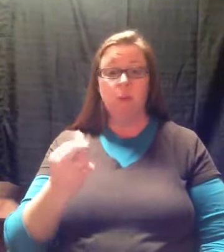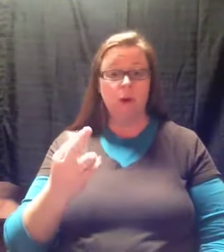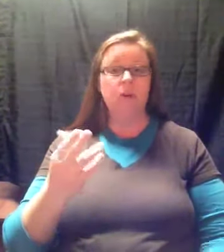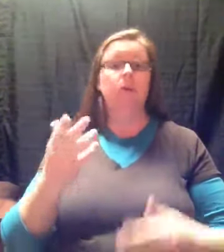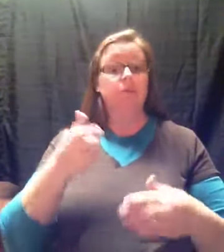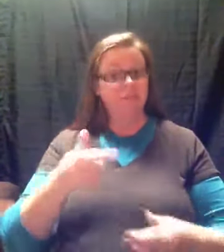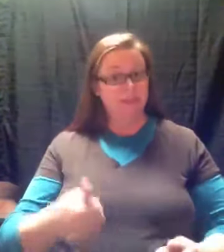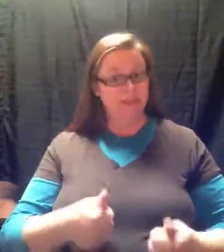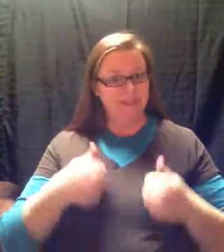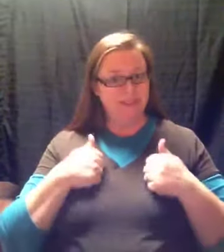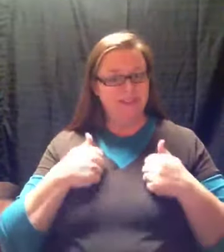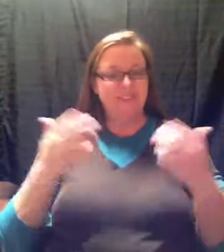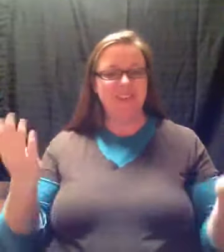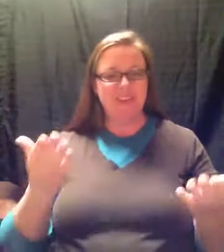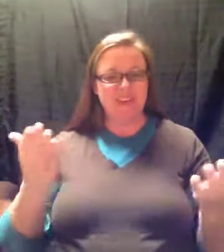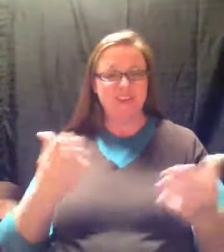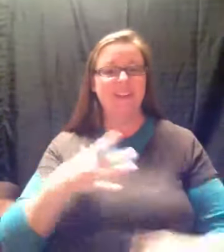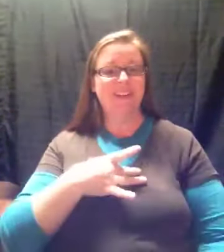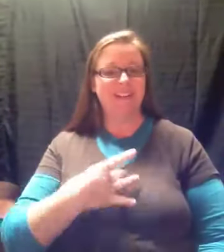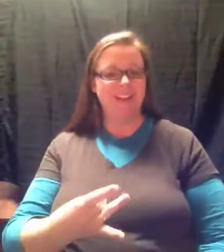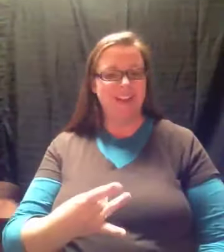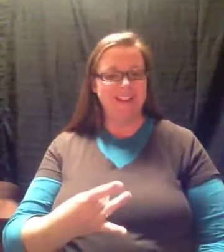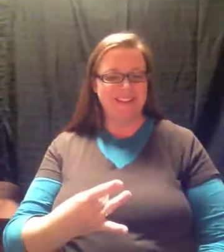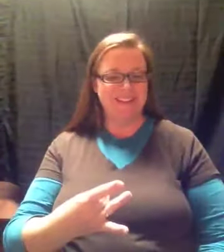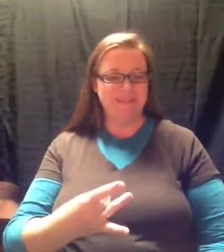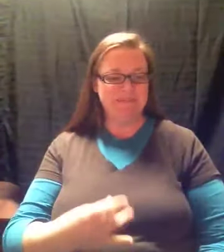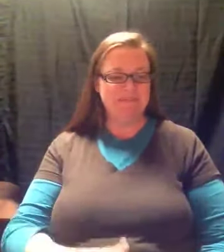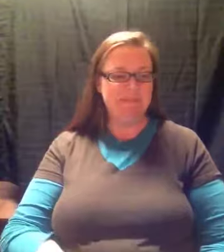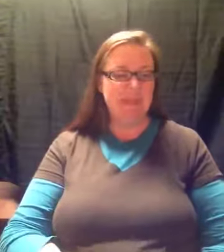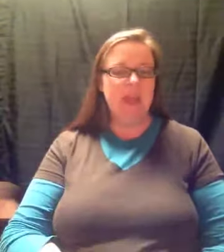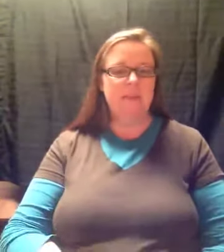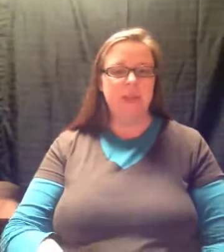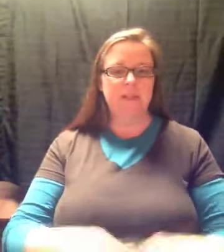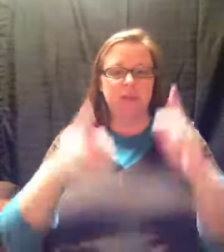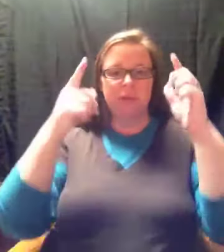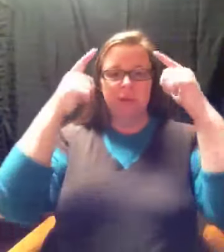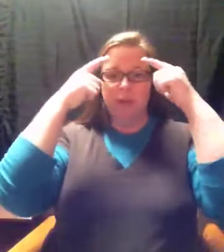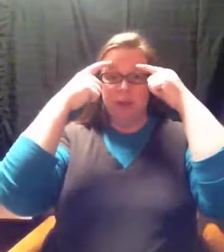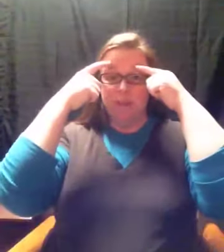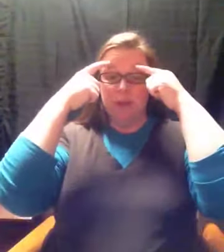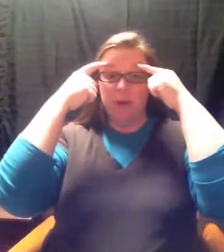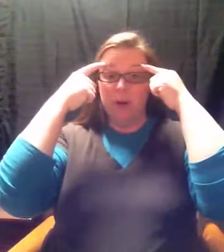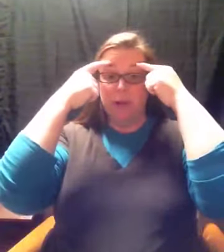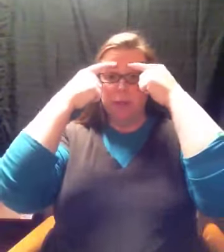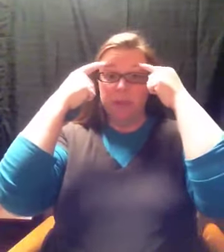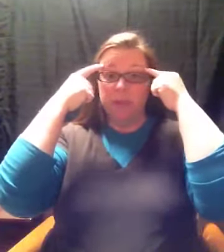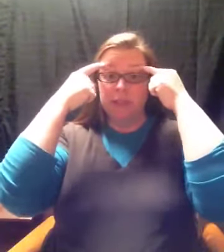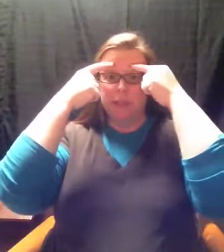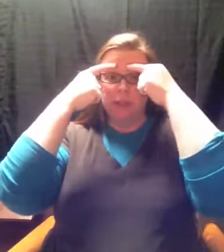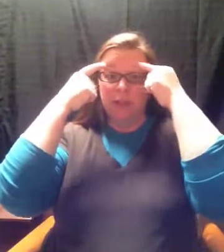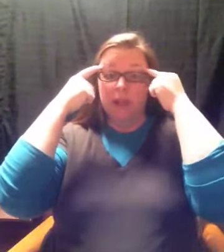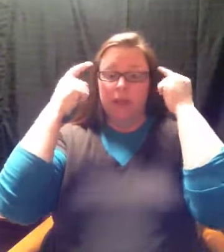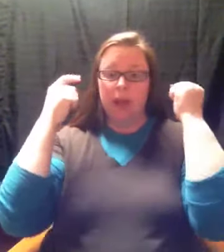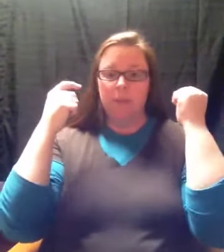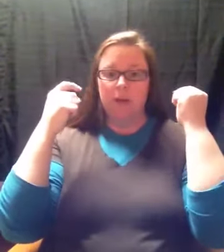Or live here, like. And make sure you do the non-manual markers, which is the